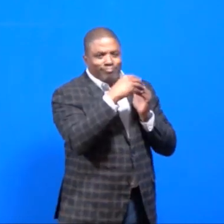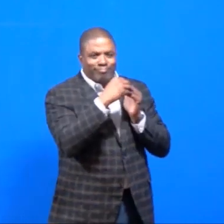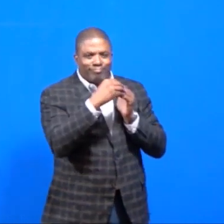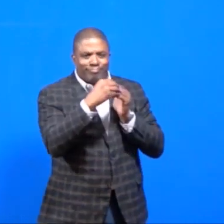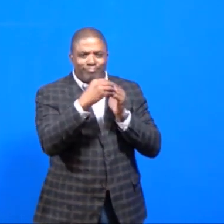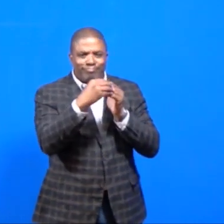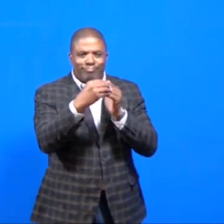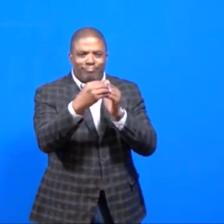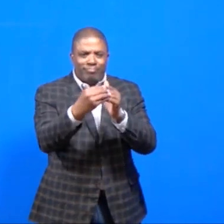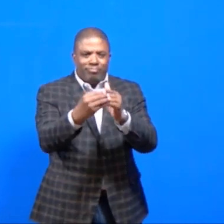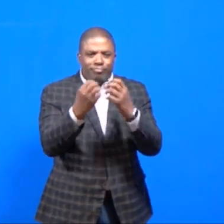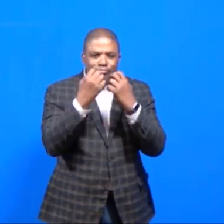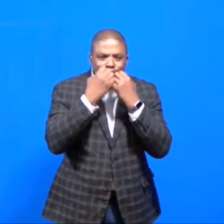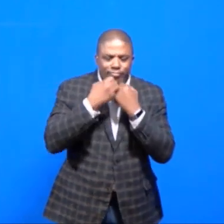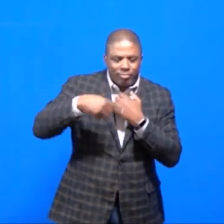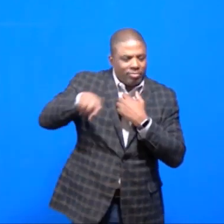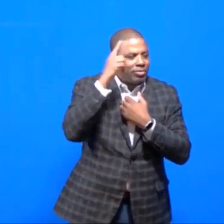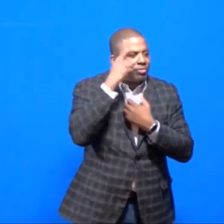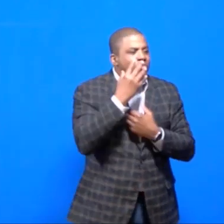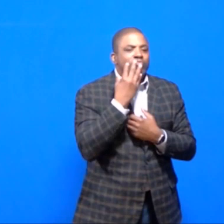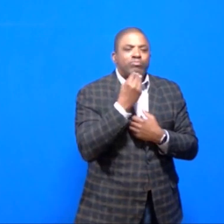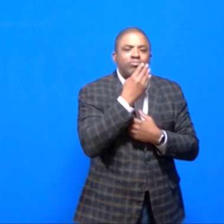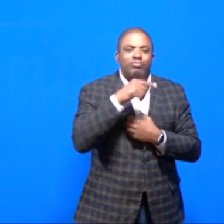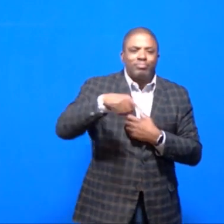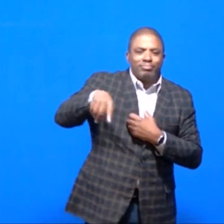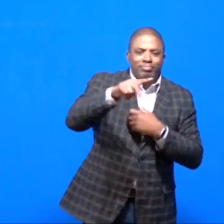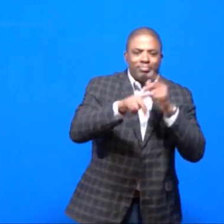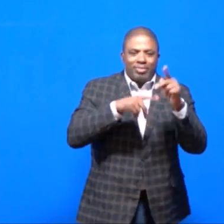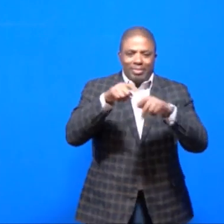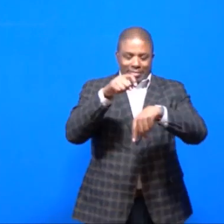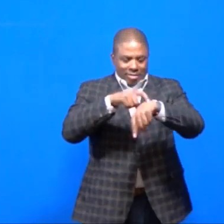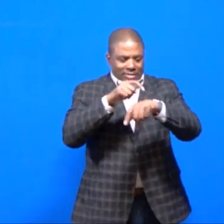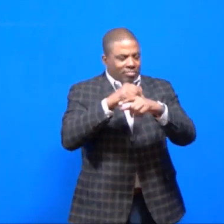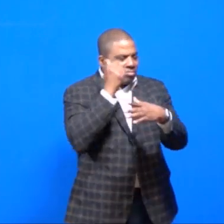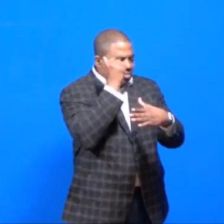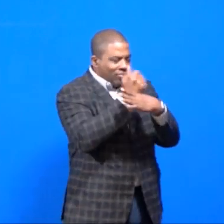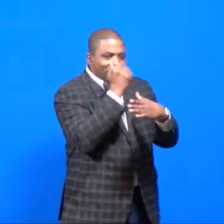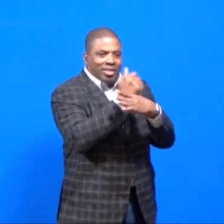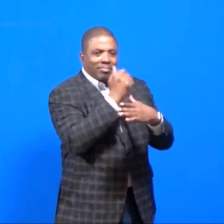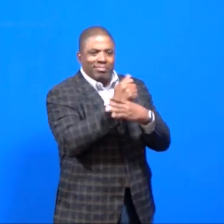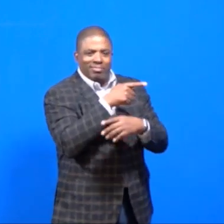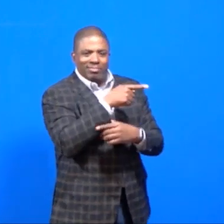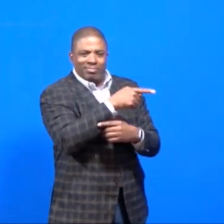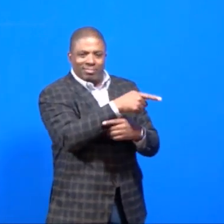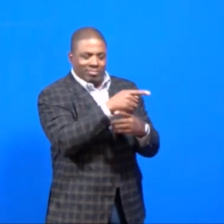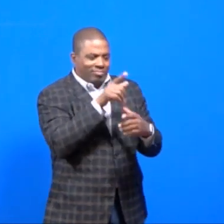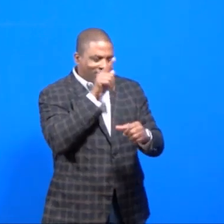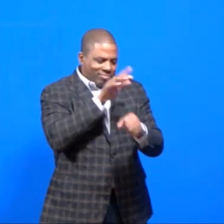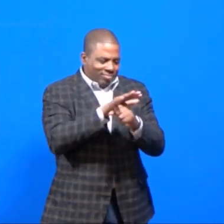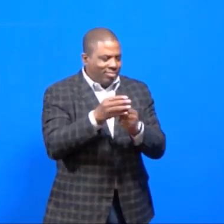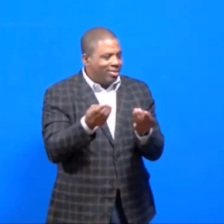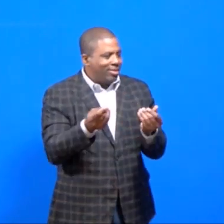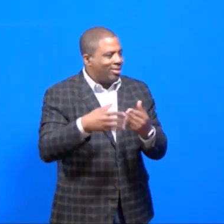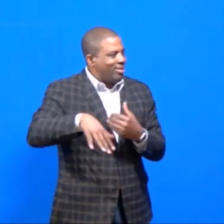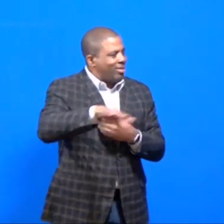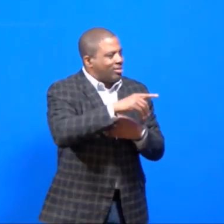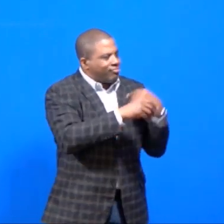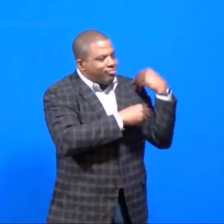And then he gave them his final address, reminding them how God had led them and cared for the Jews from the time